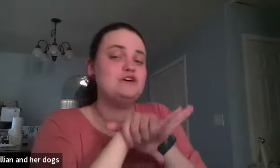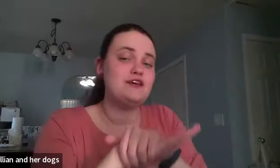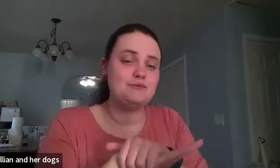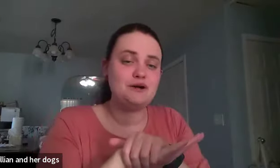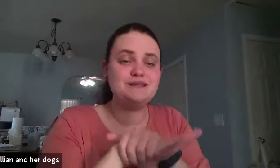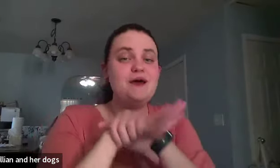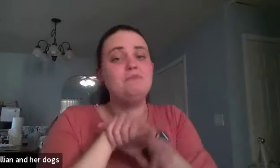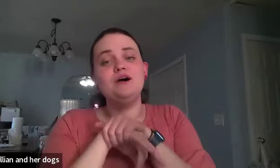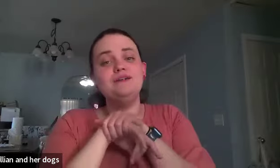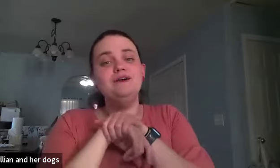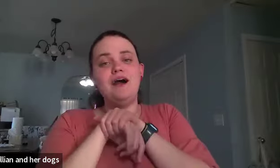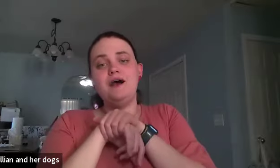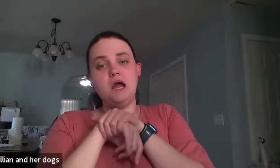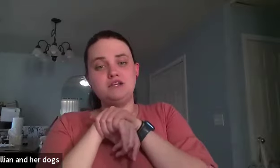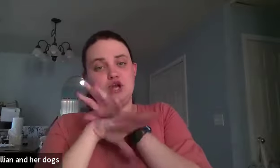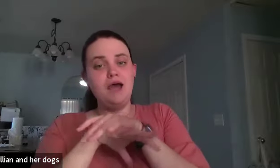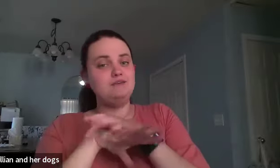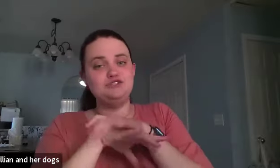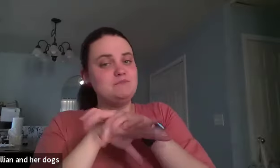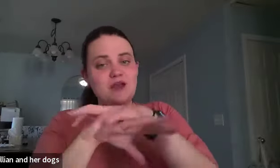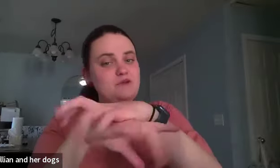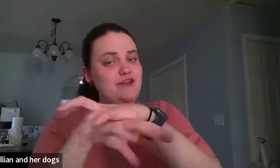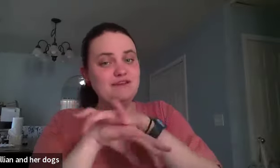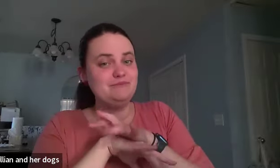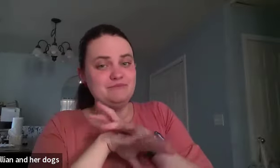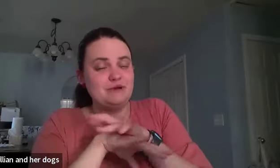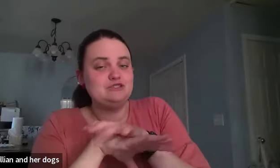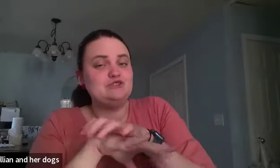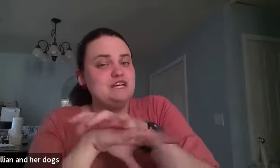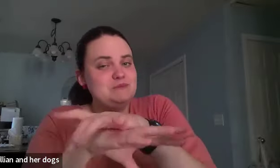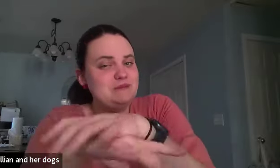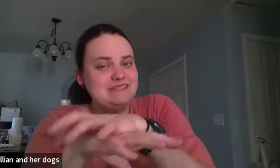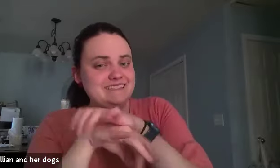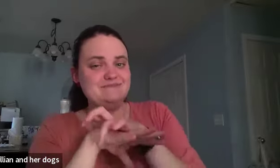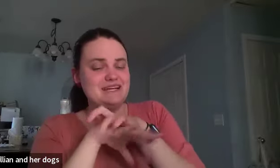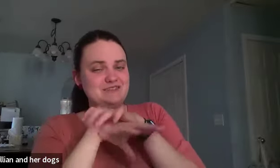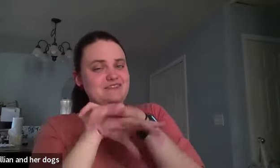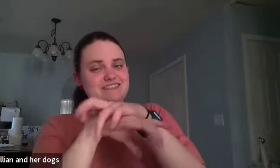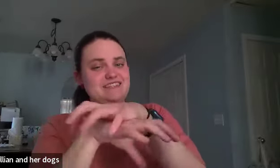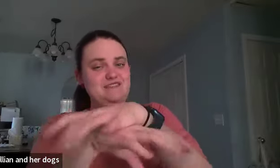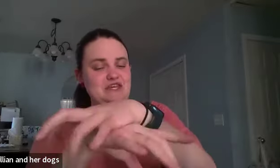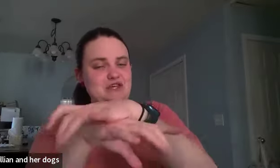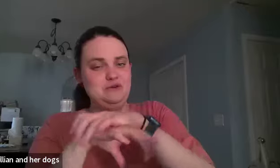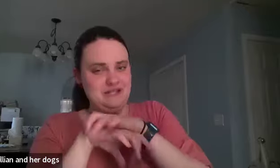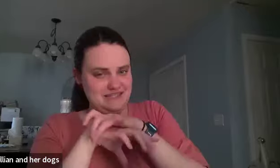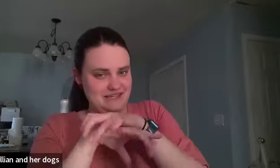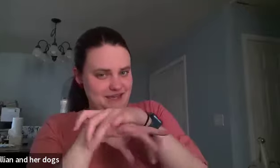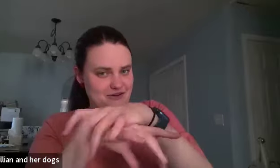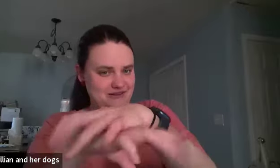you kill the other bugs, but I'm not a big fan of them. Like, just don't touch me, please. But I still think this is like the cutest thing ever.